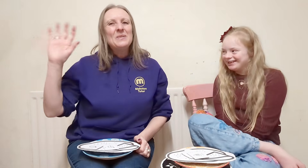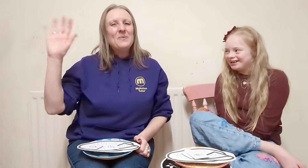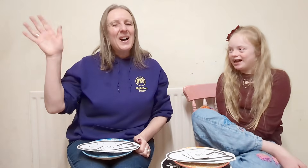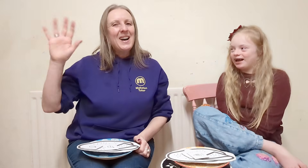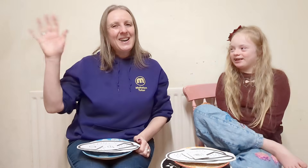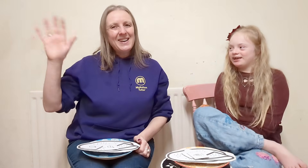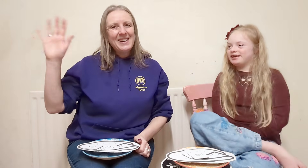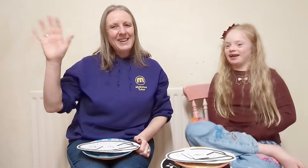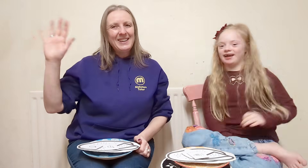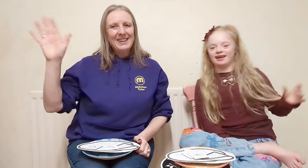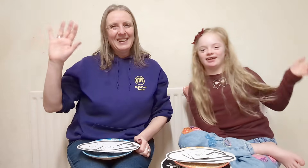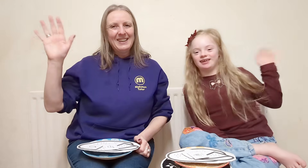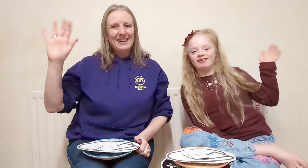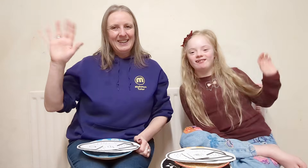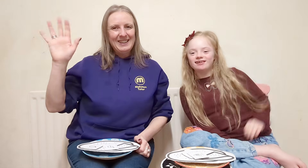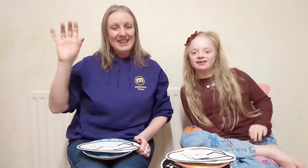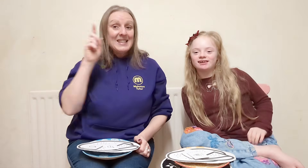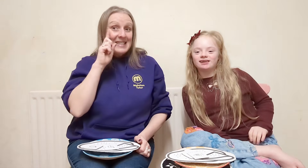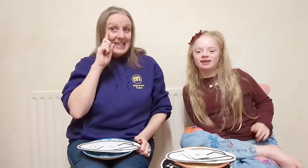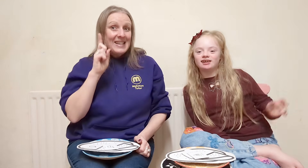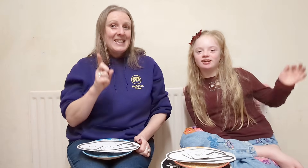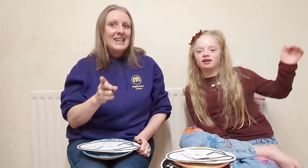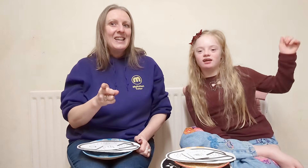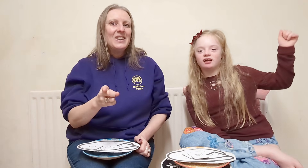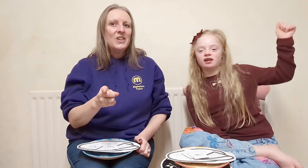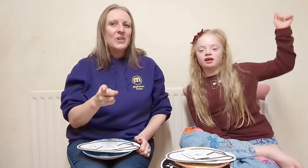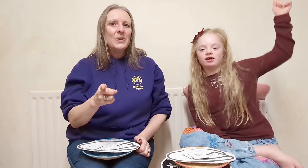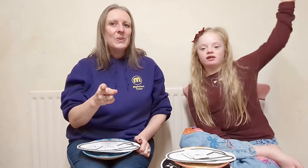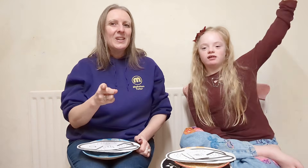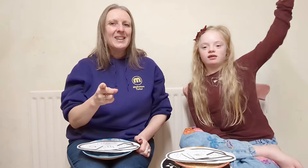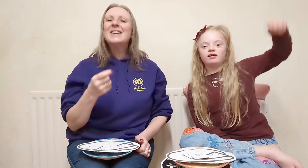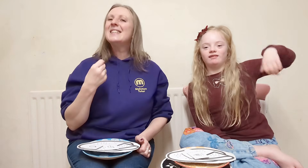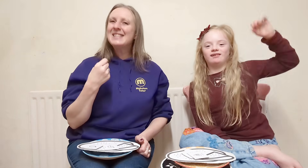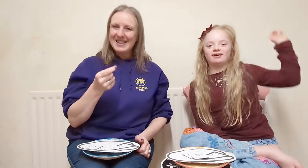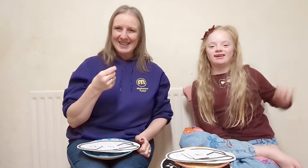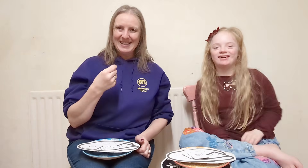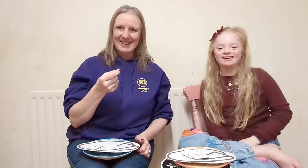Bye. You. See you Soon. soon.